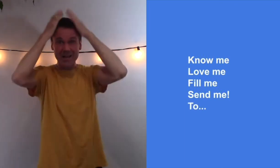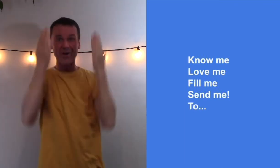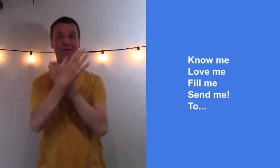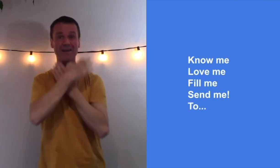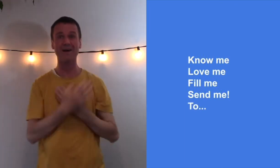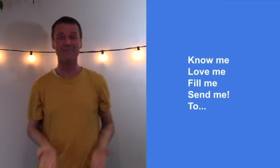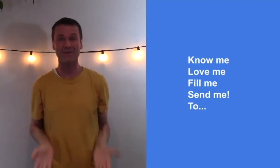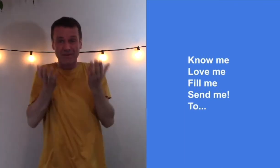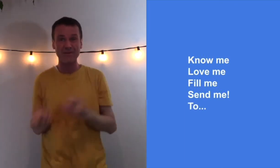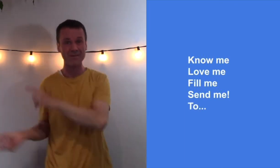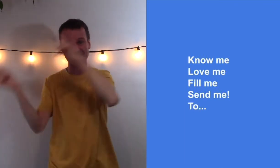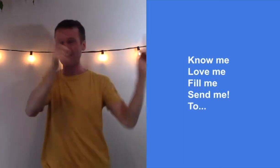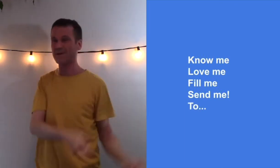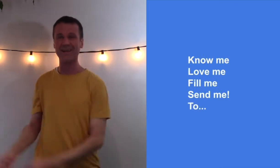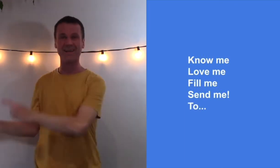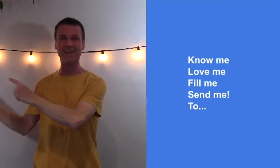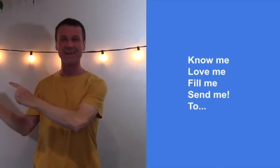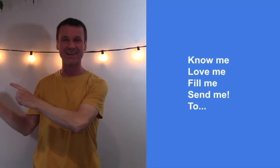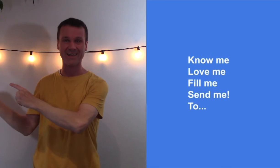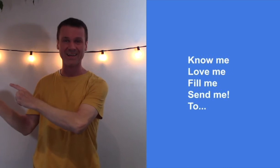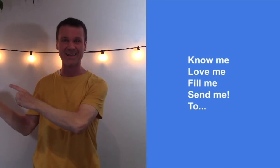Know me, love me, fill me, send me.